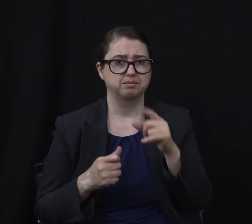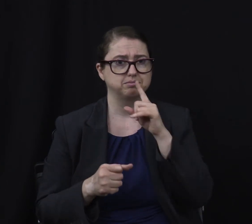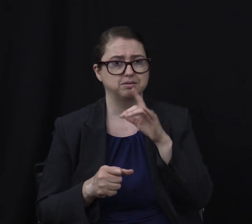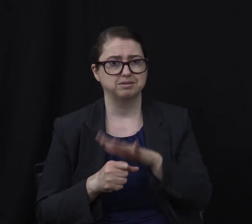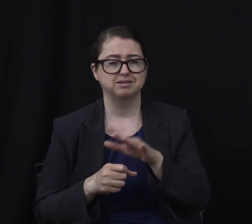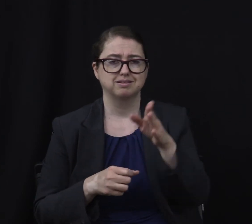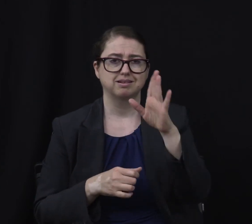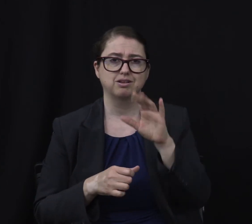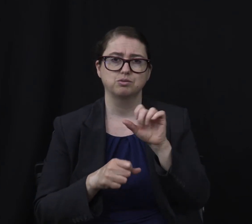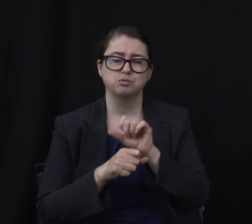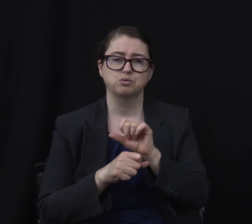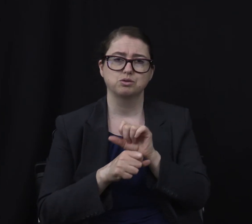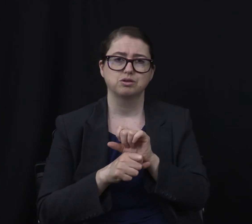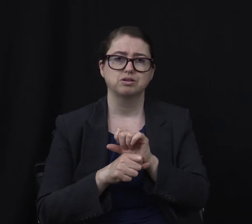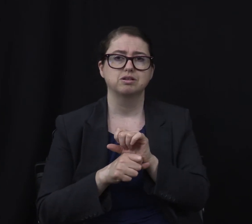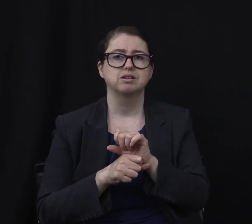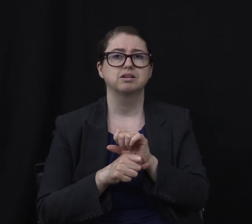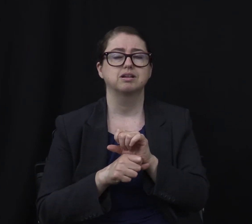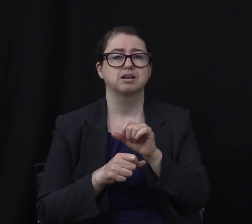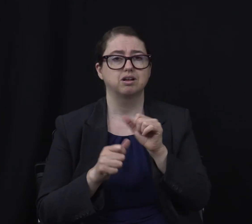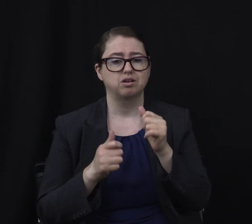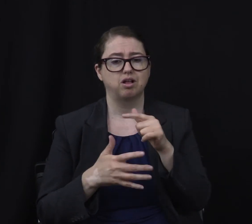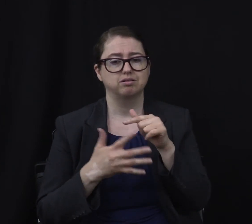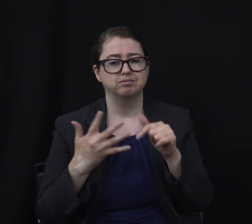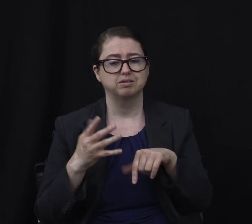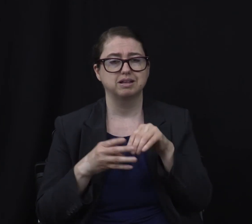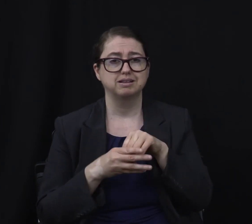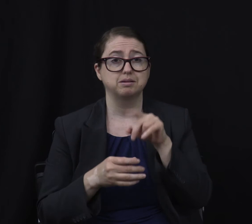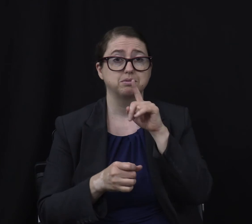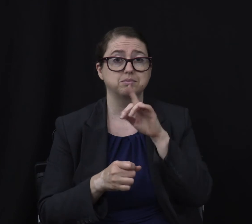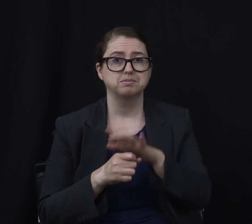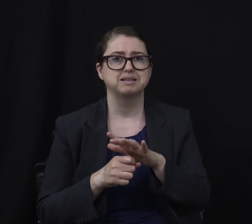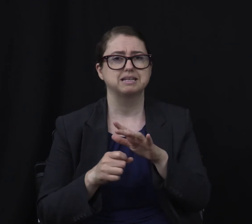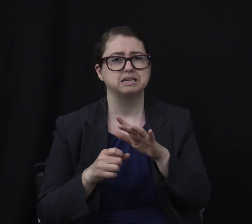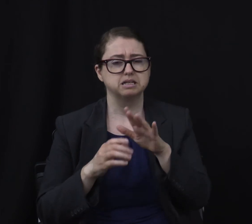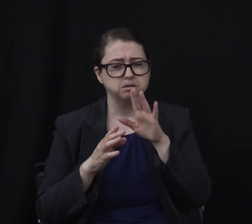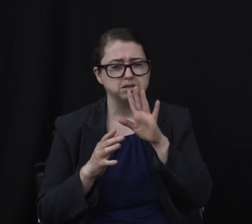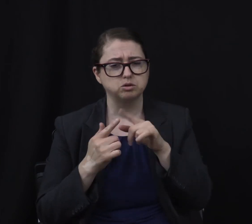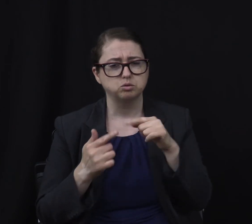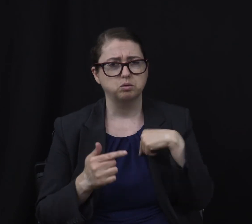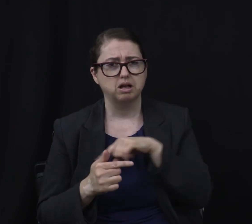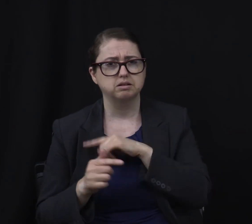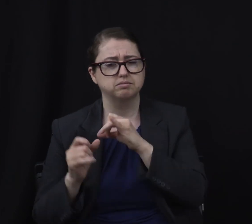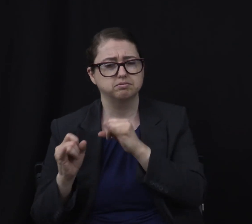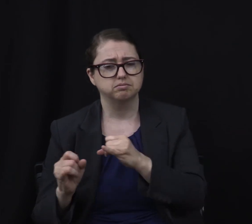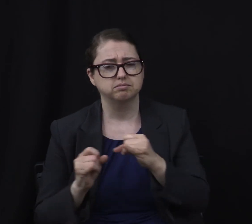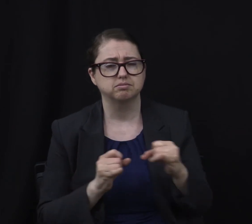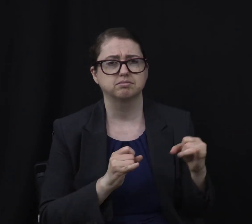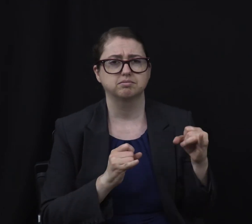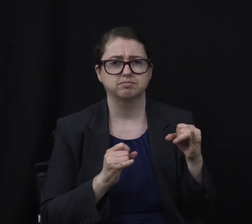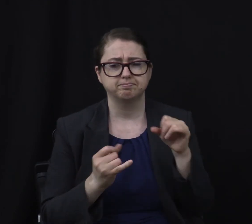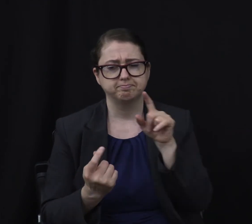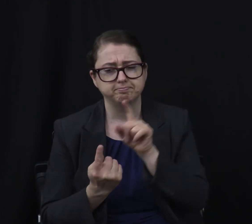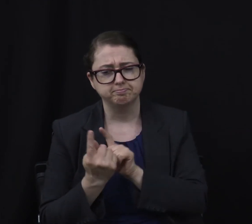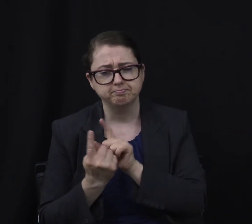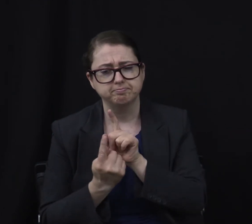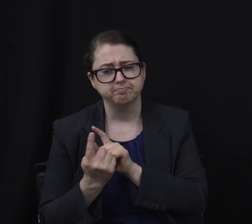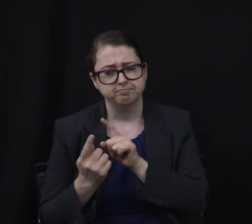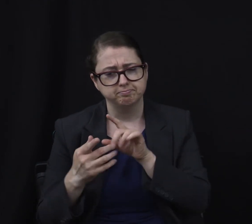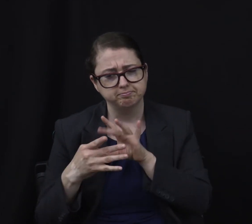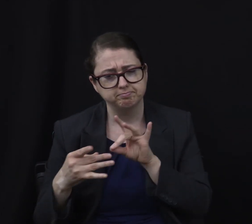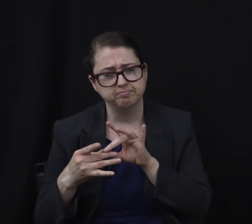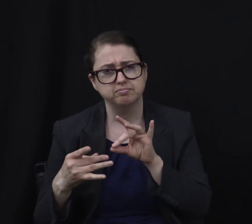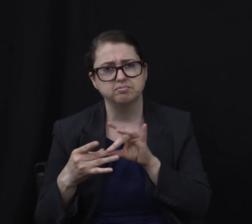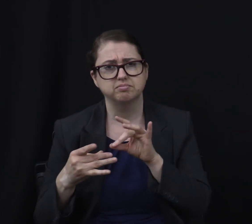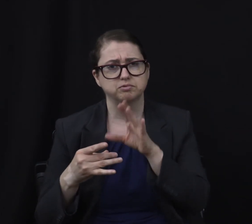promises, he is speaking to us individually, speaking as directly as if we could listen